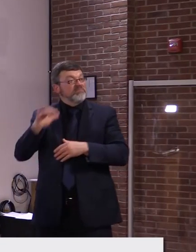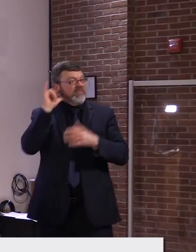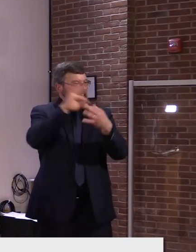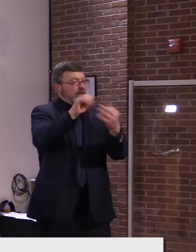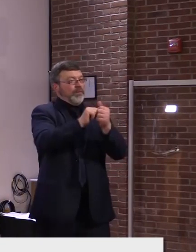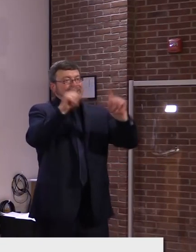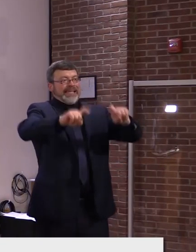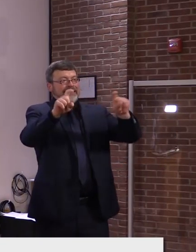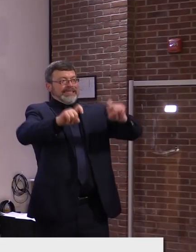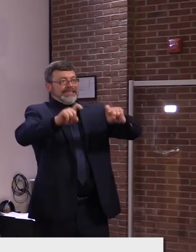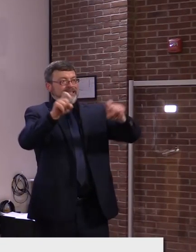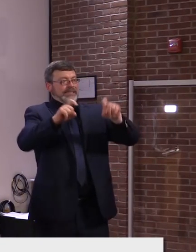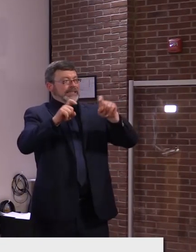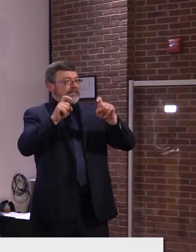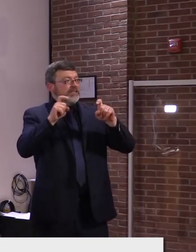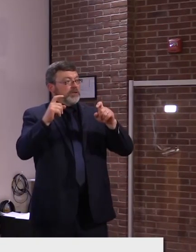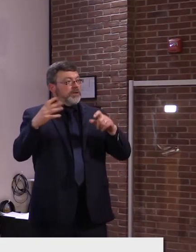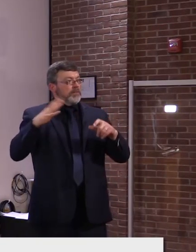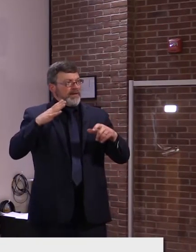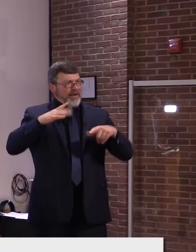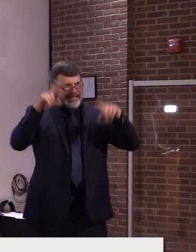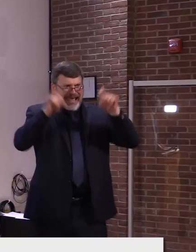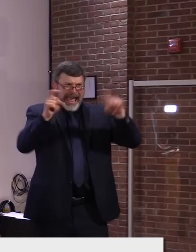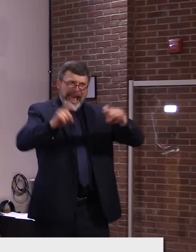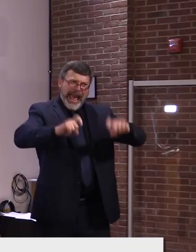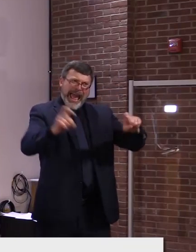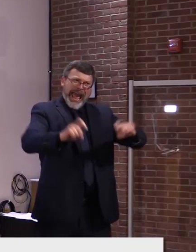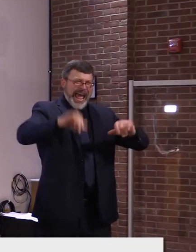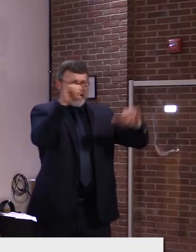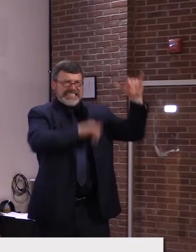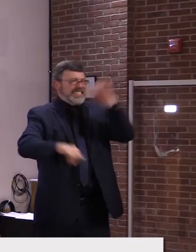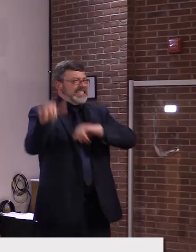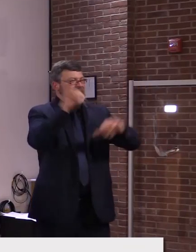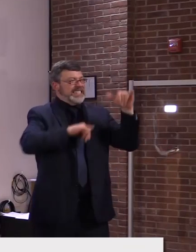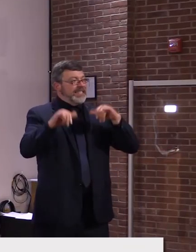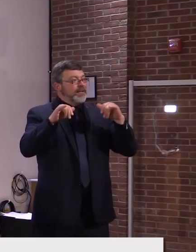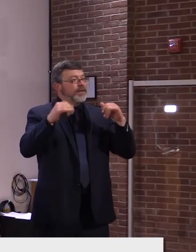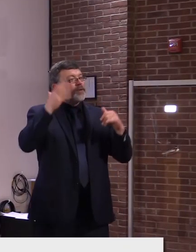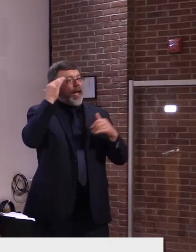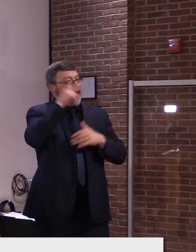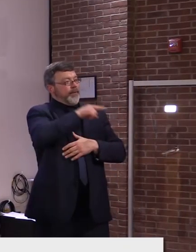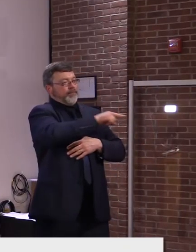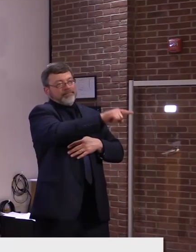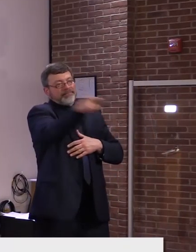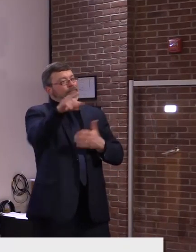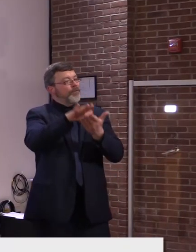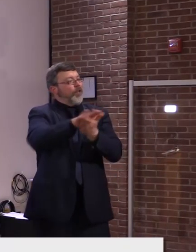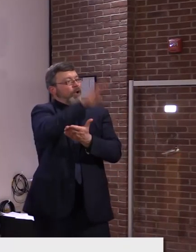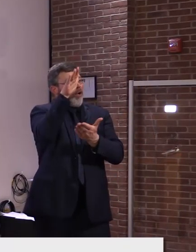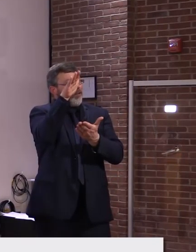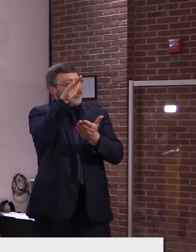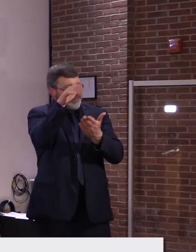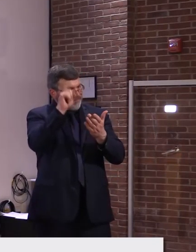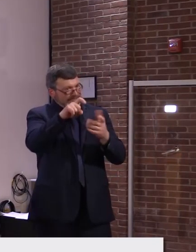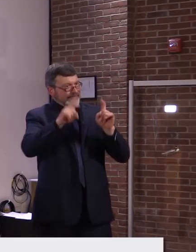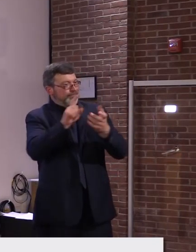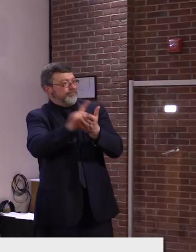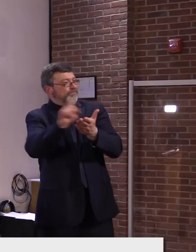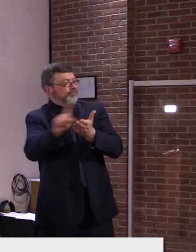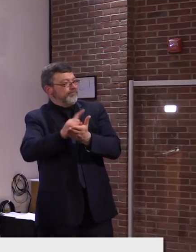have come down from these peaks, which had the college population included, and now the colleges, of course, are ending